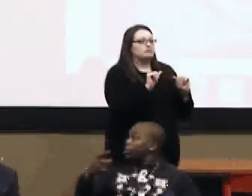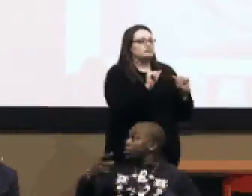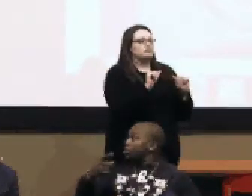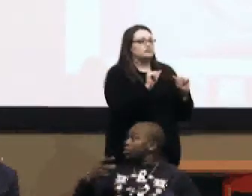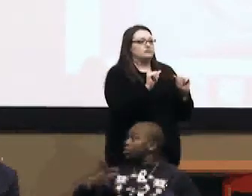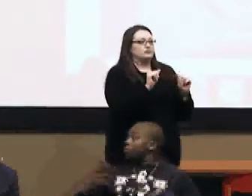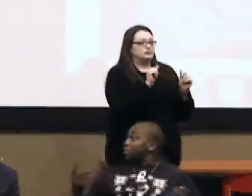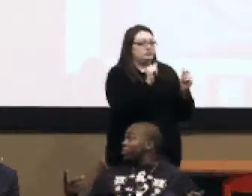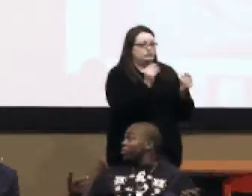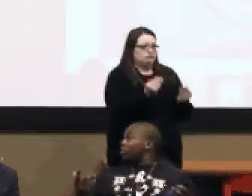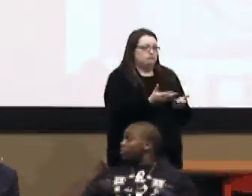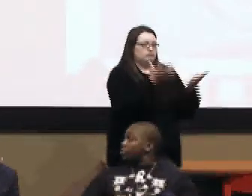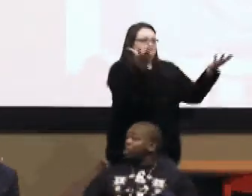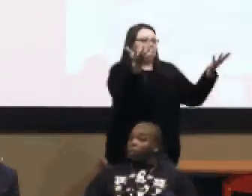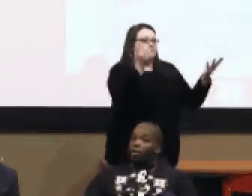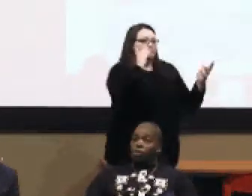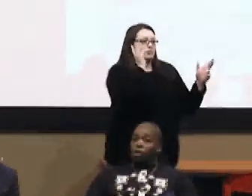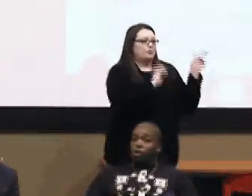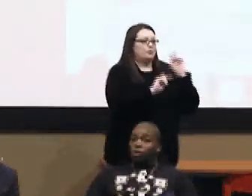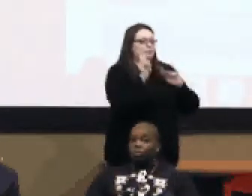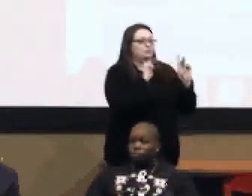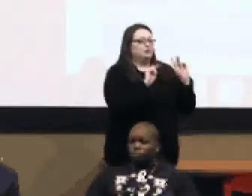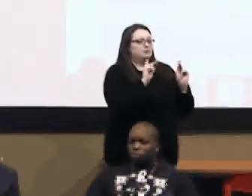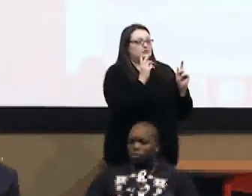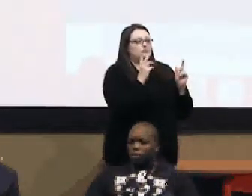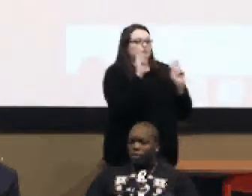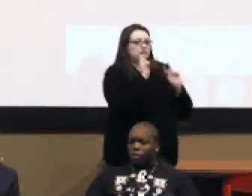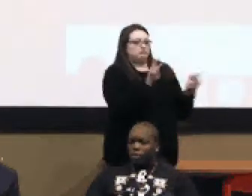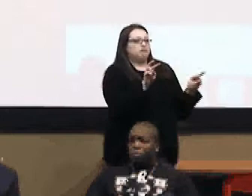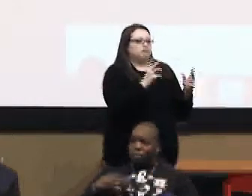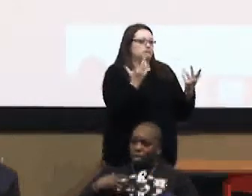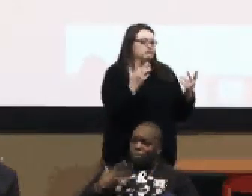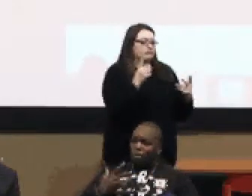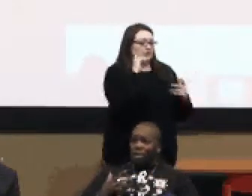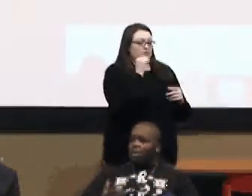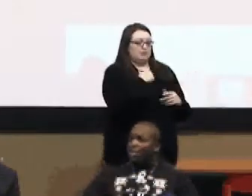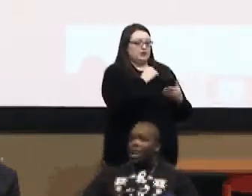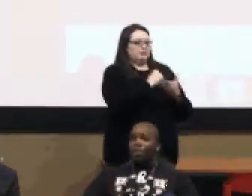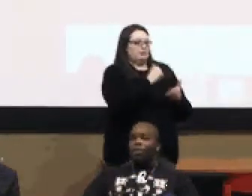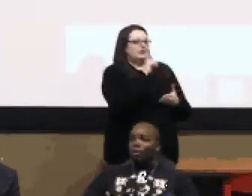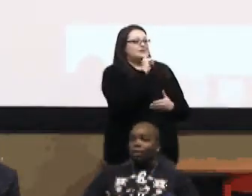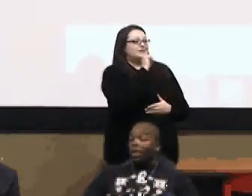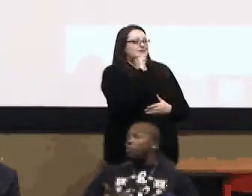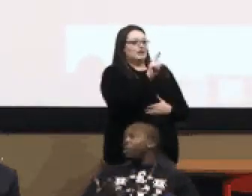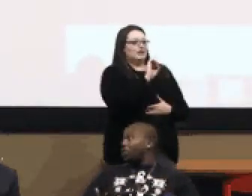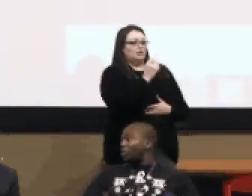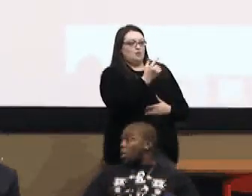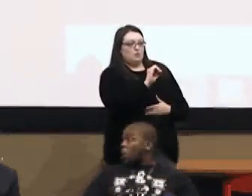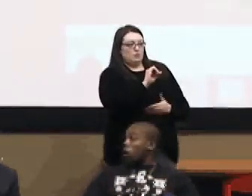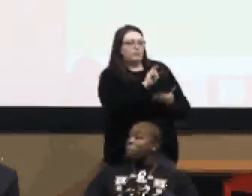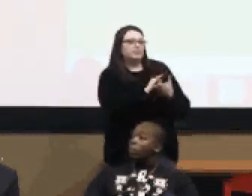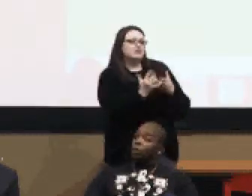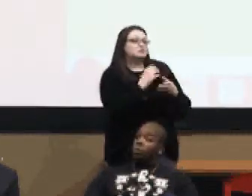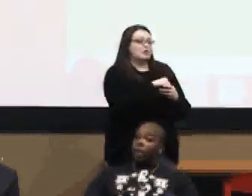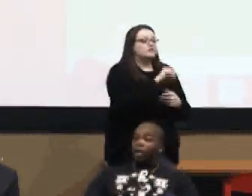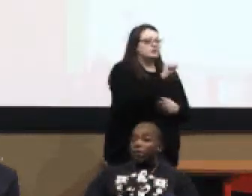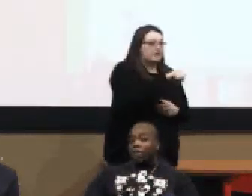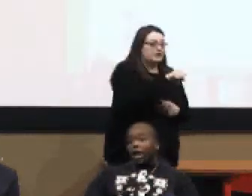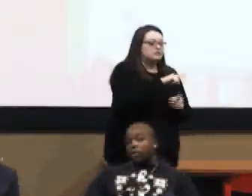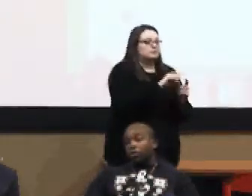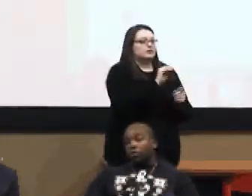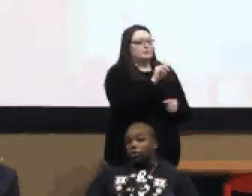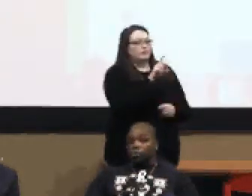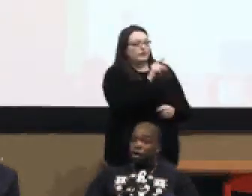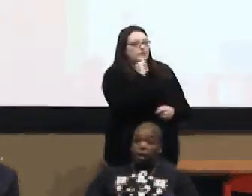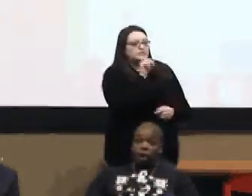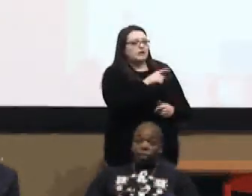out to public view. And so, to me, a brand is not your logo, that's part of it. A brand is